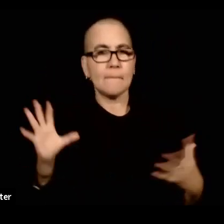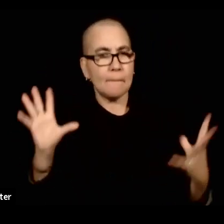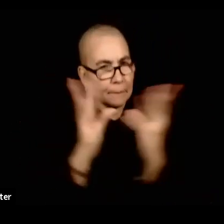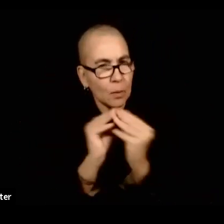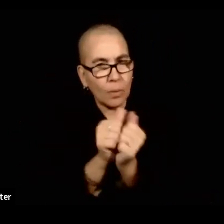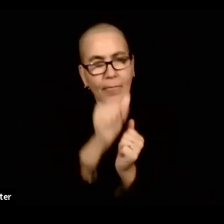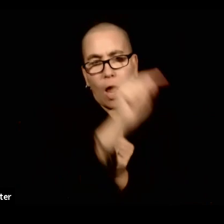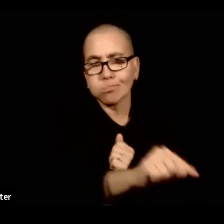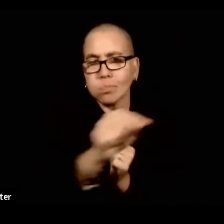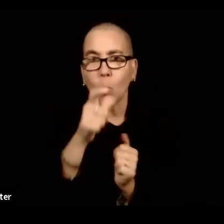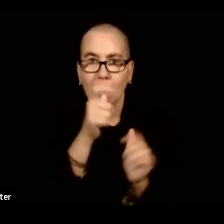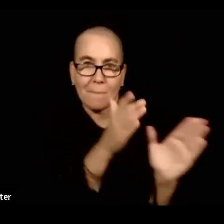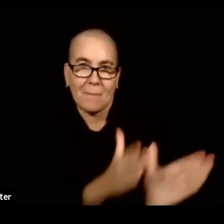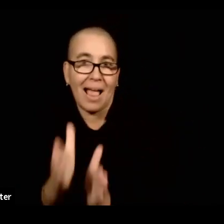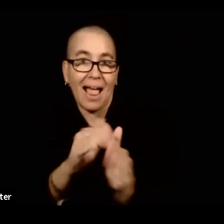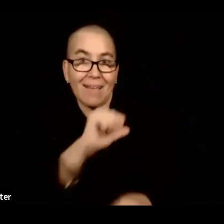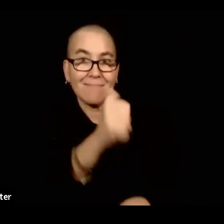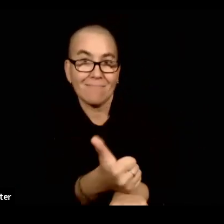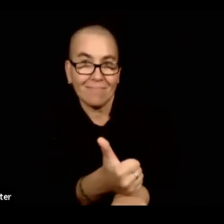what you're telling them to do.